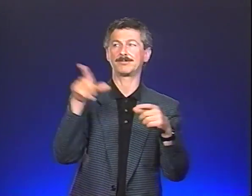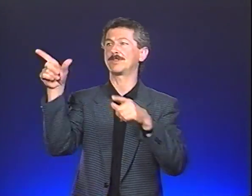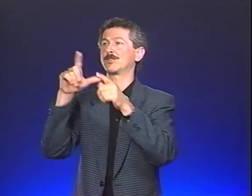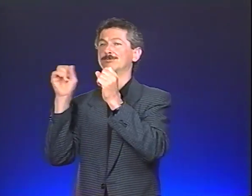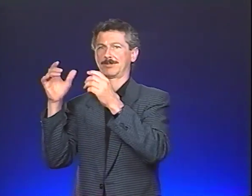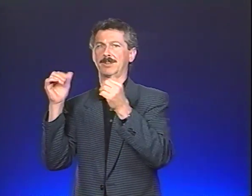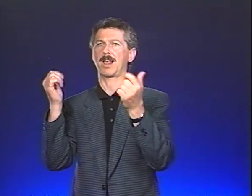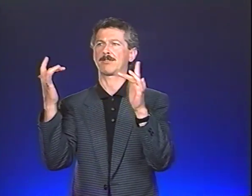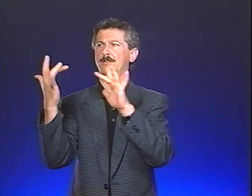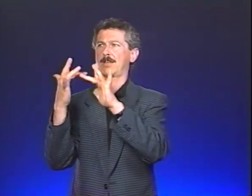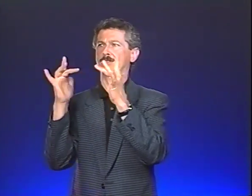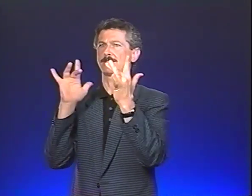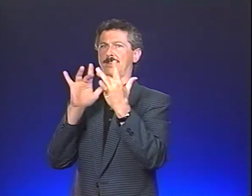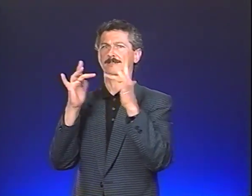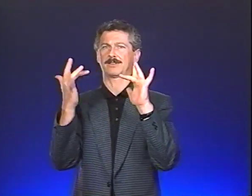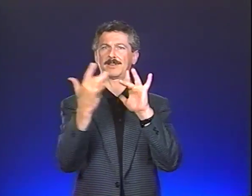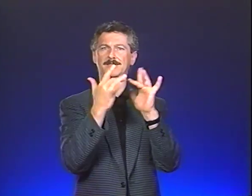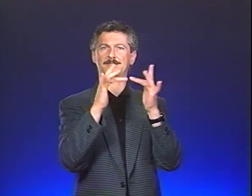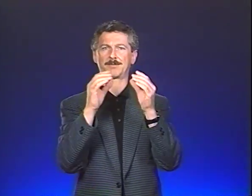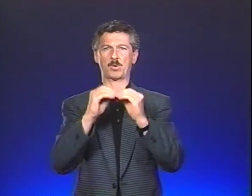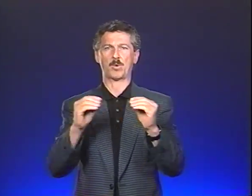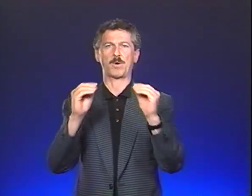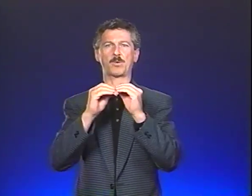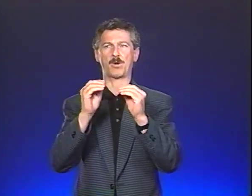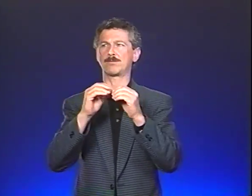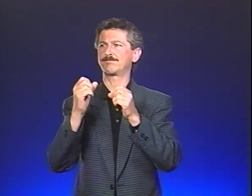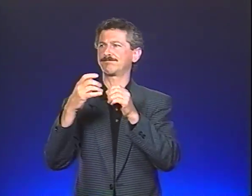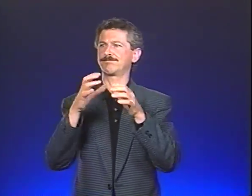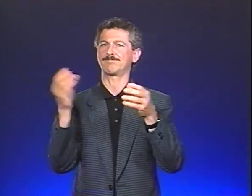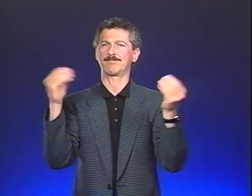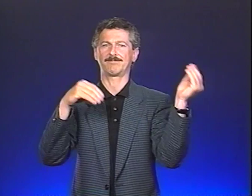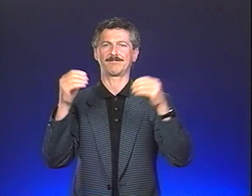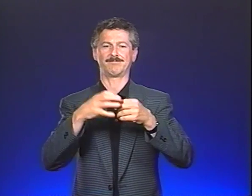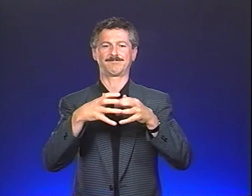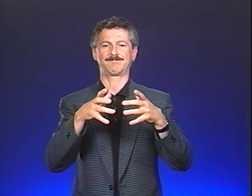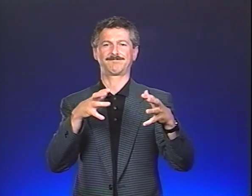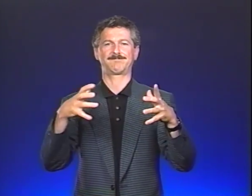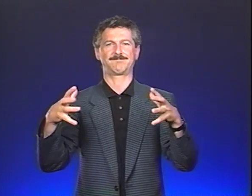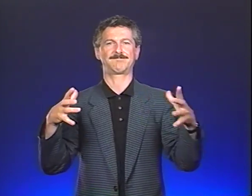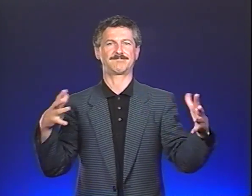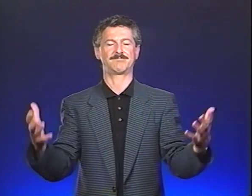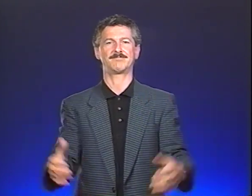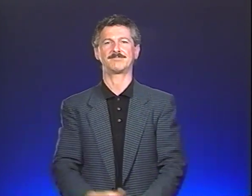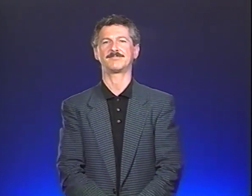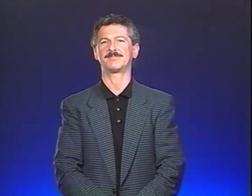This is a result of increased contact between ASL users and users of signed languages in other countries.